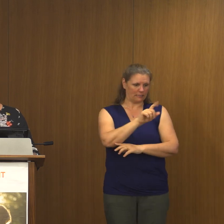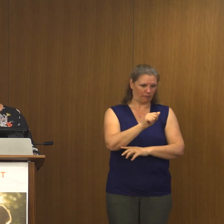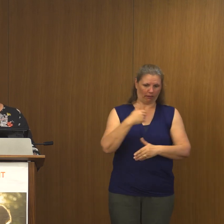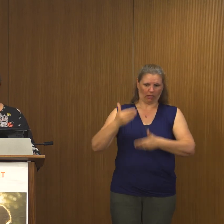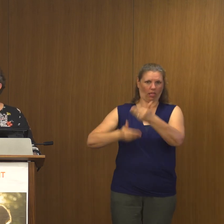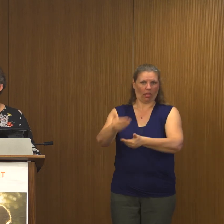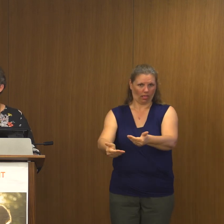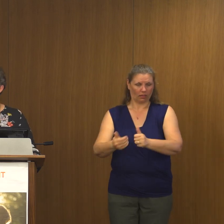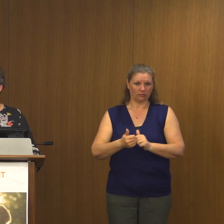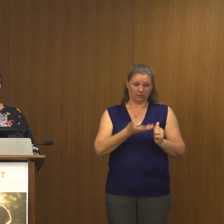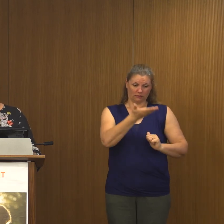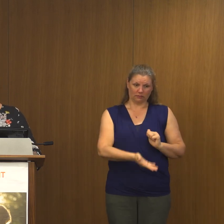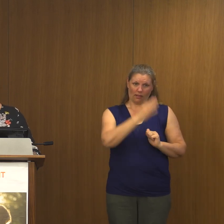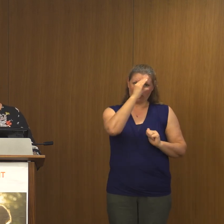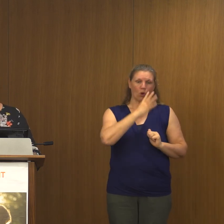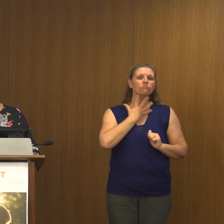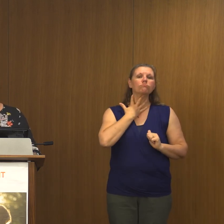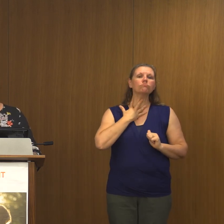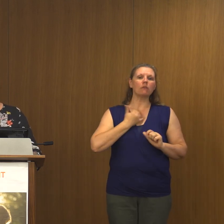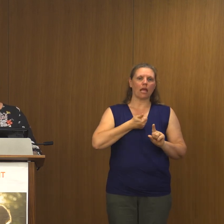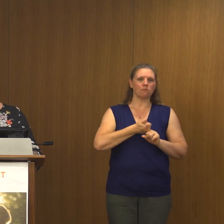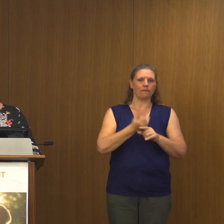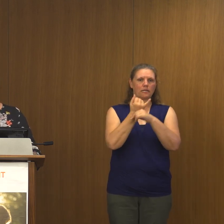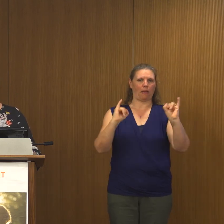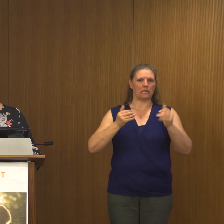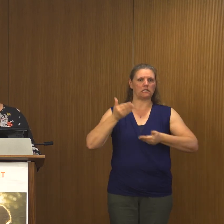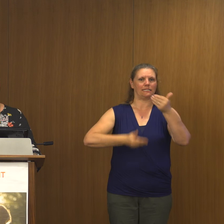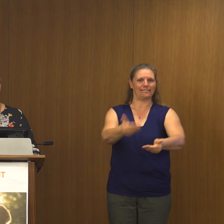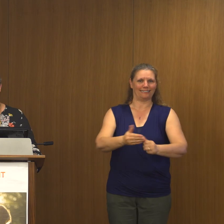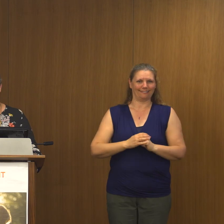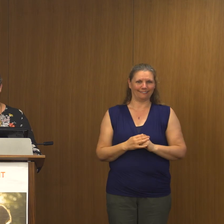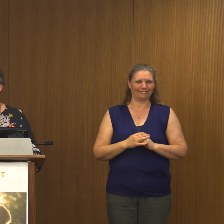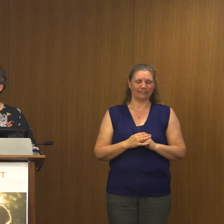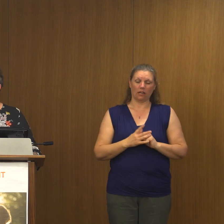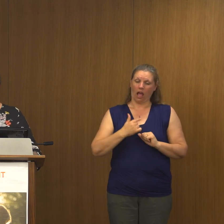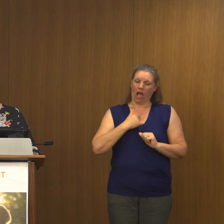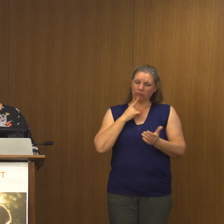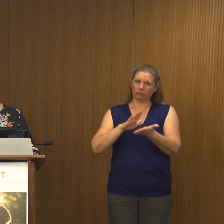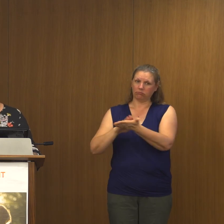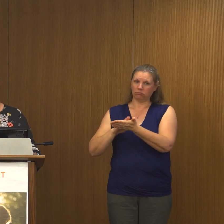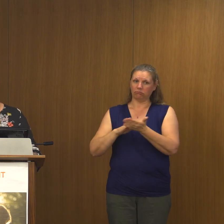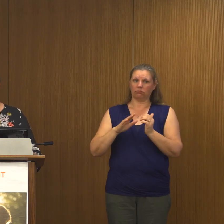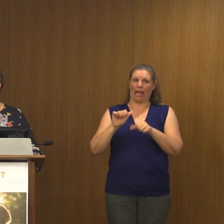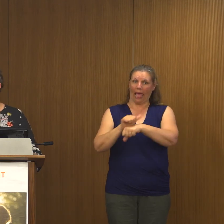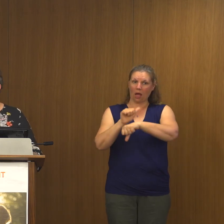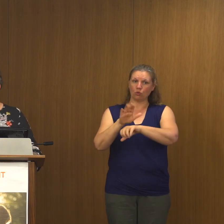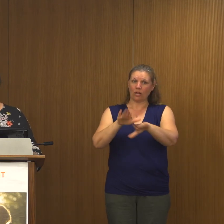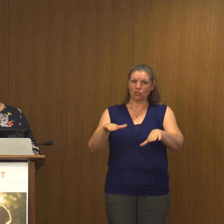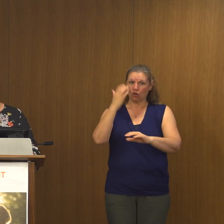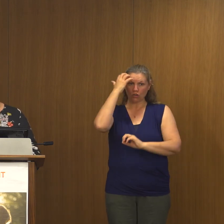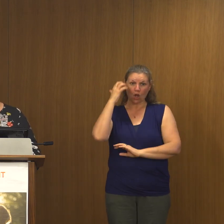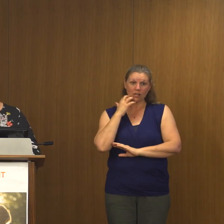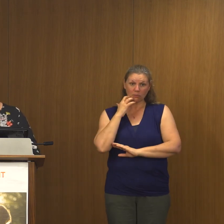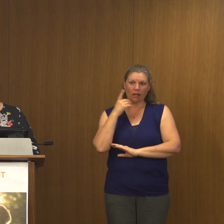This is a young man who craves his own path on every level. I credit the work of multiple clinics at Alberta Children's Hospital for the fact that Luke is still